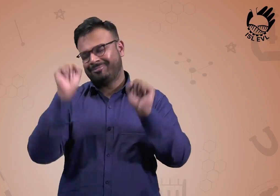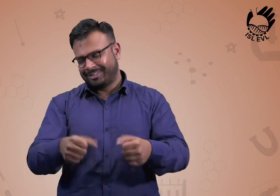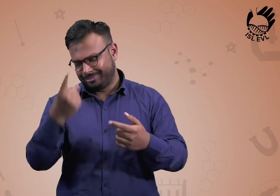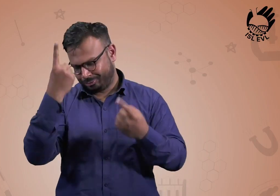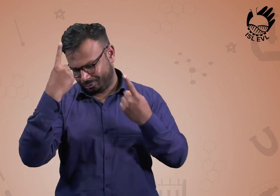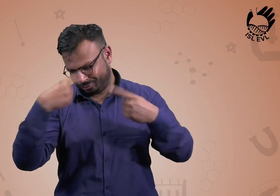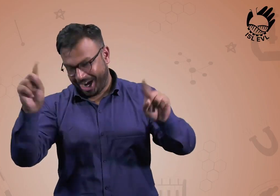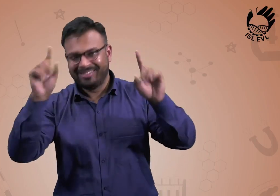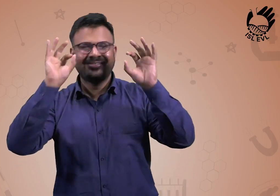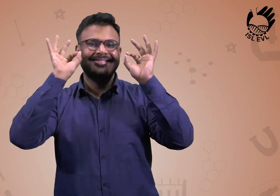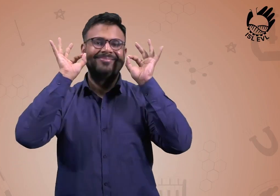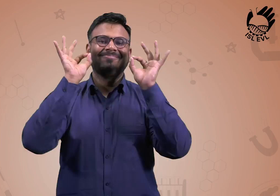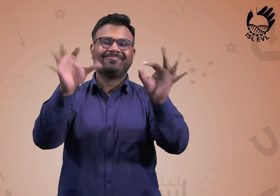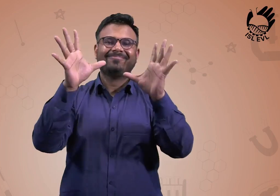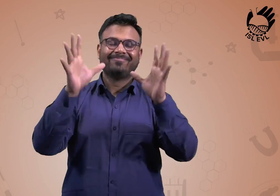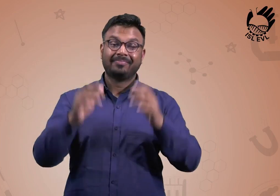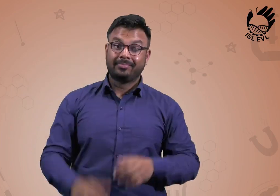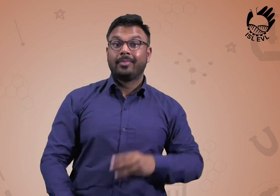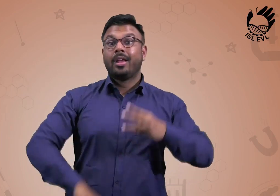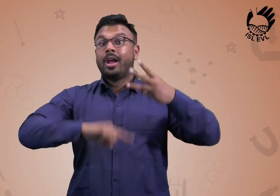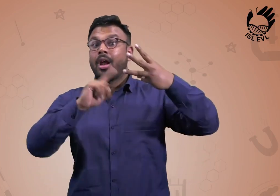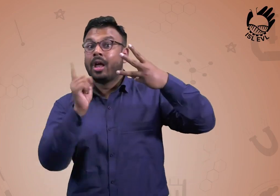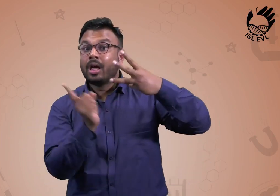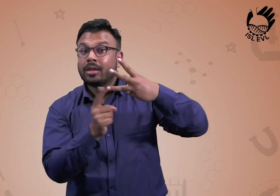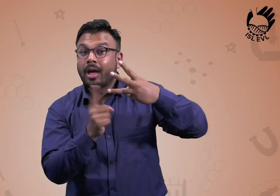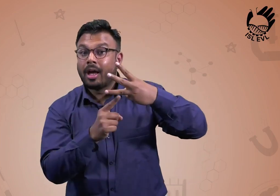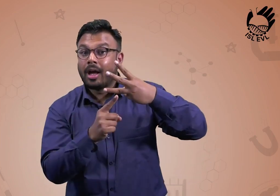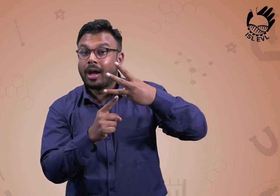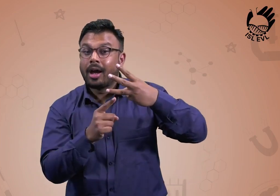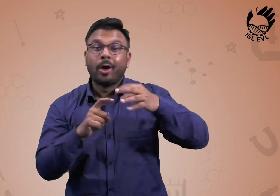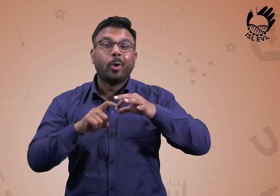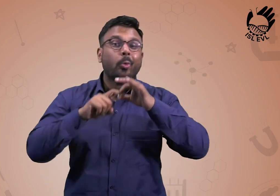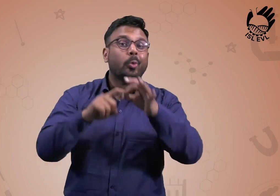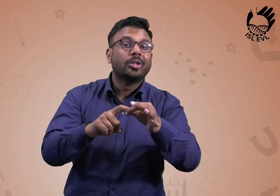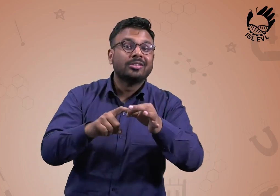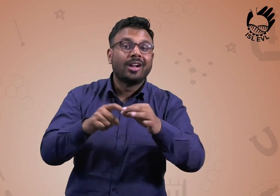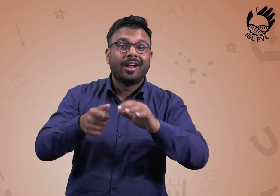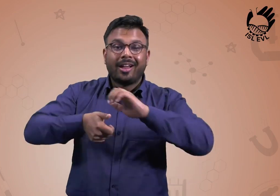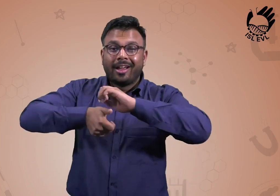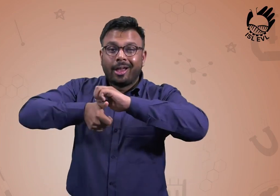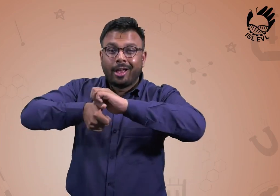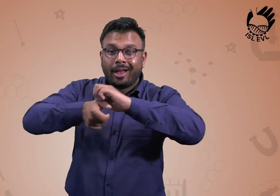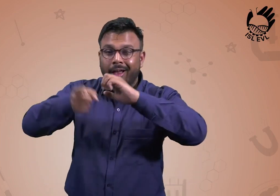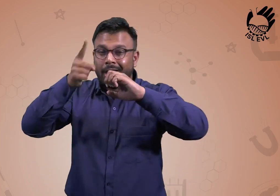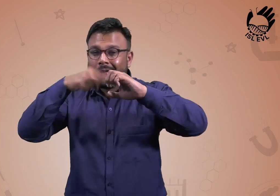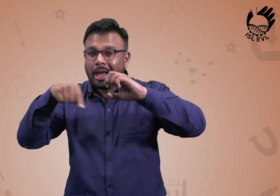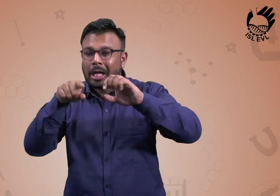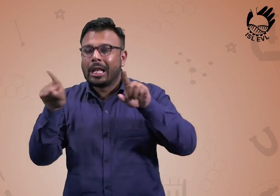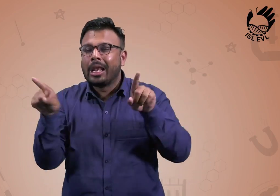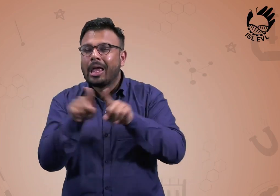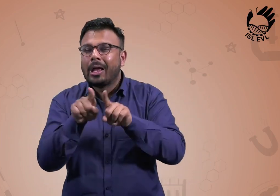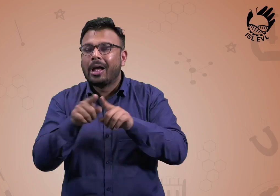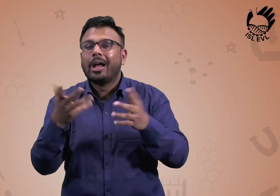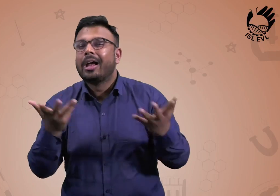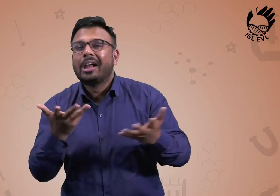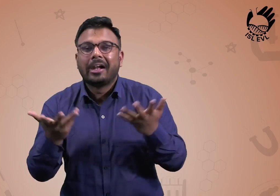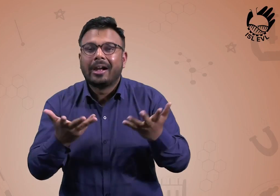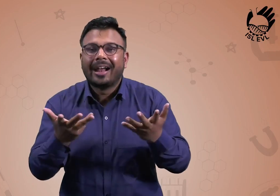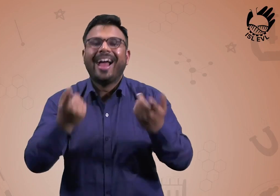Yes, pinna. Perfect, you're right. Third question, what is the name of